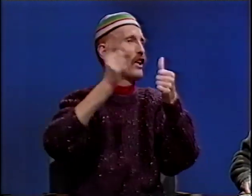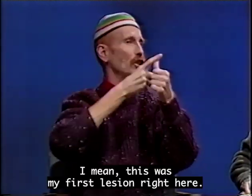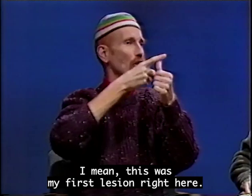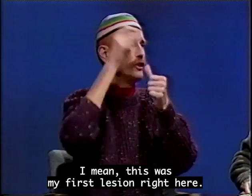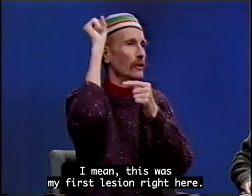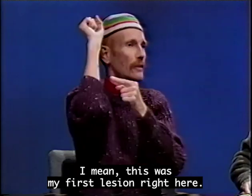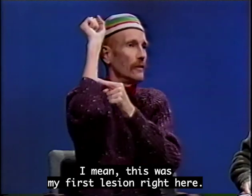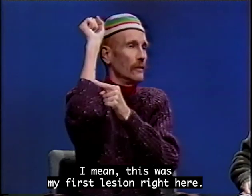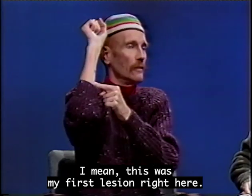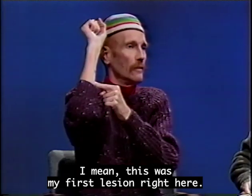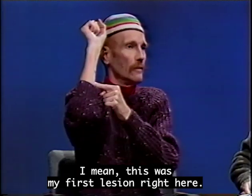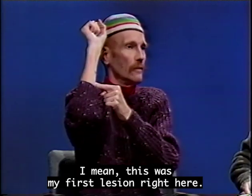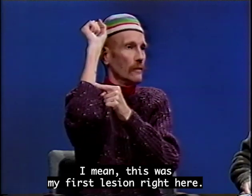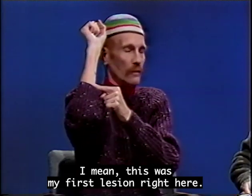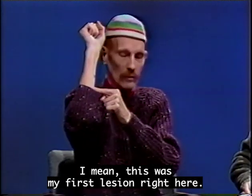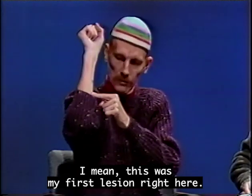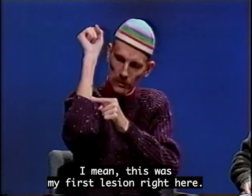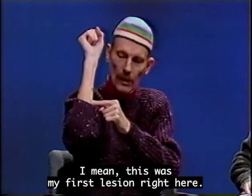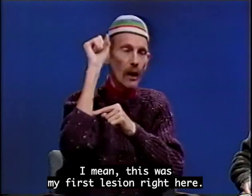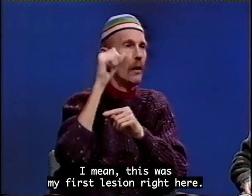I mean, this was my first lesion, right here.